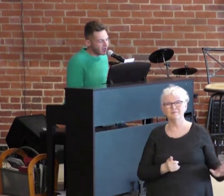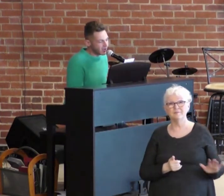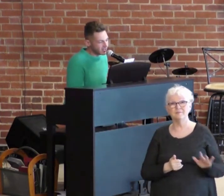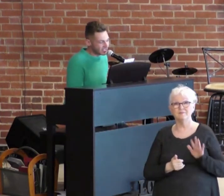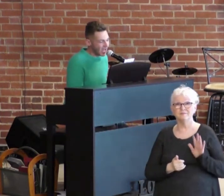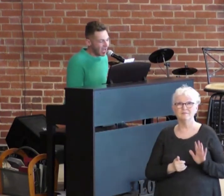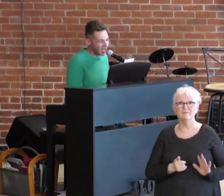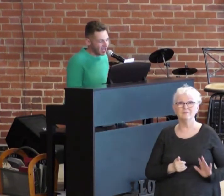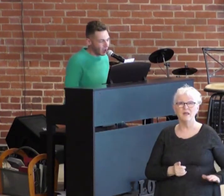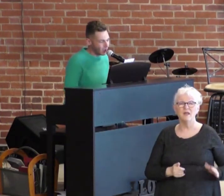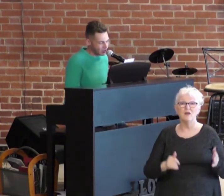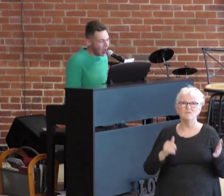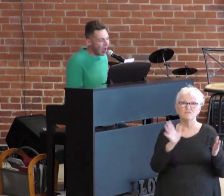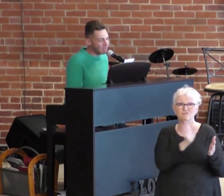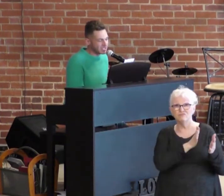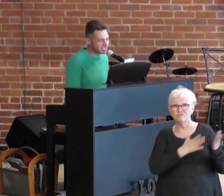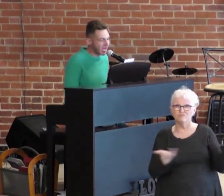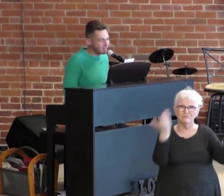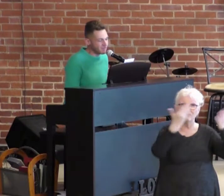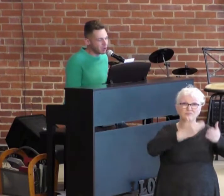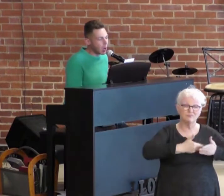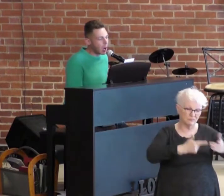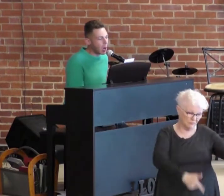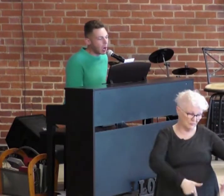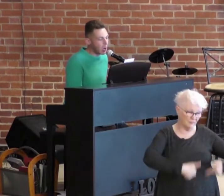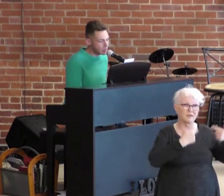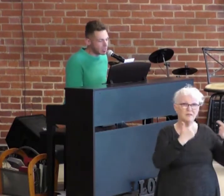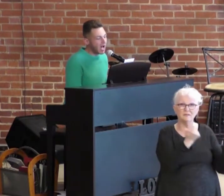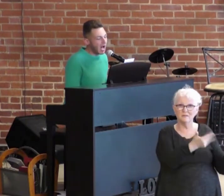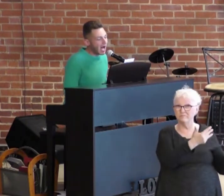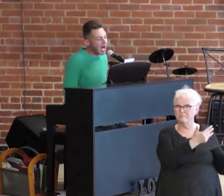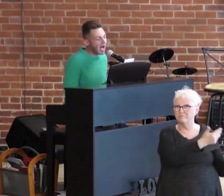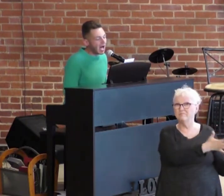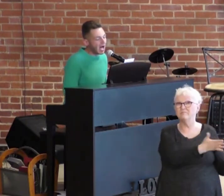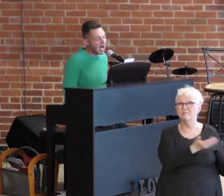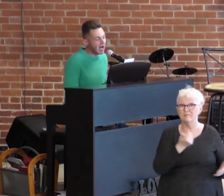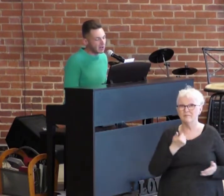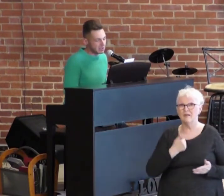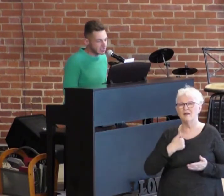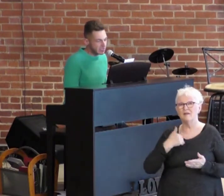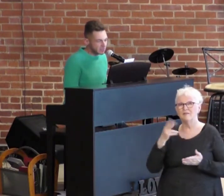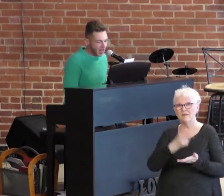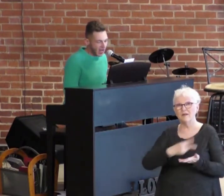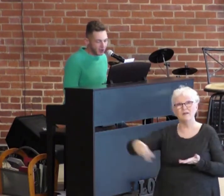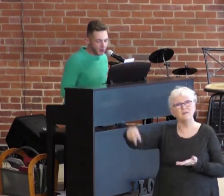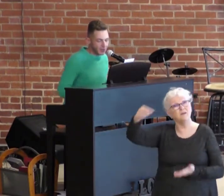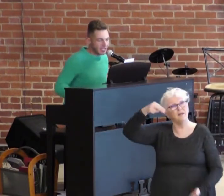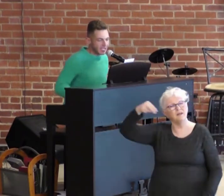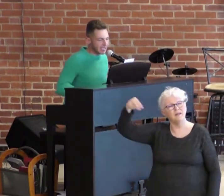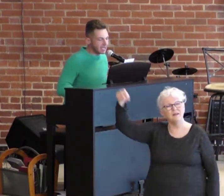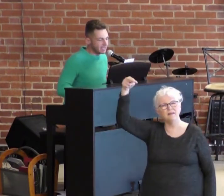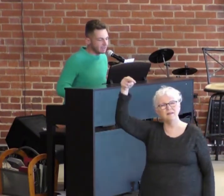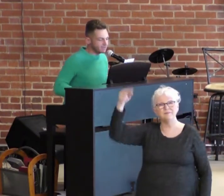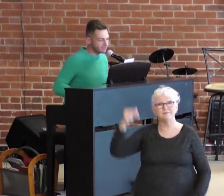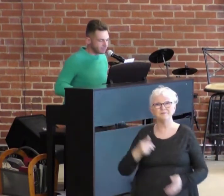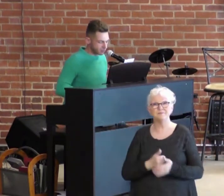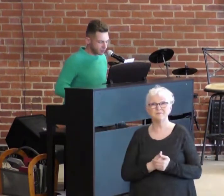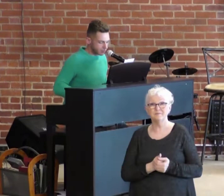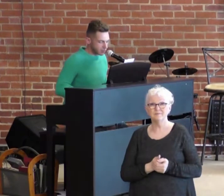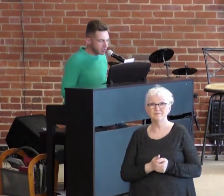when the shadows of this life have grown. I'll fly away